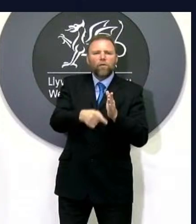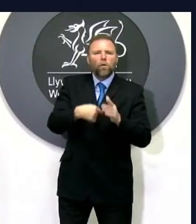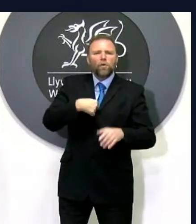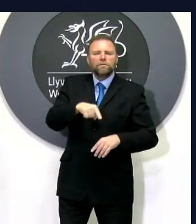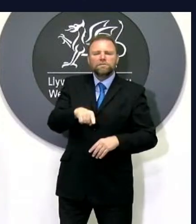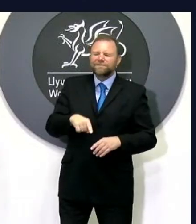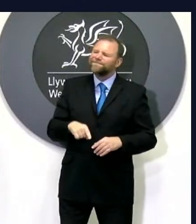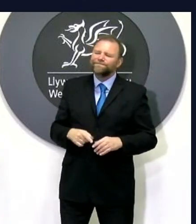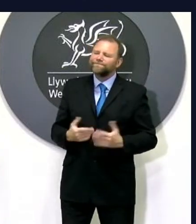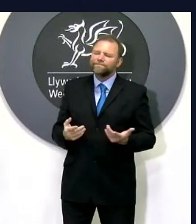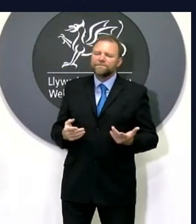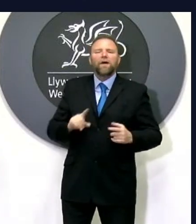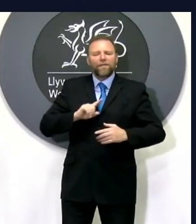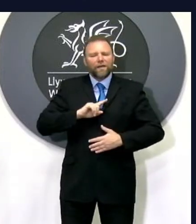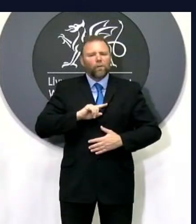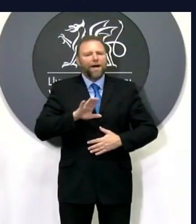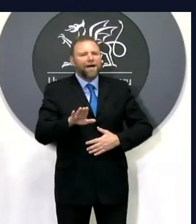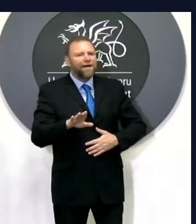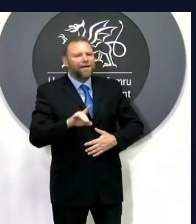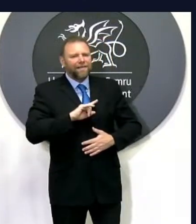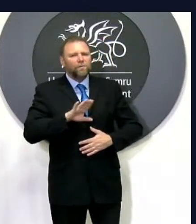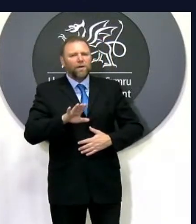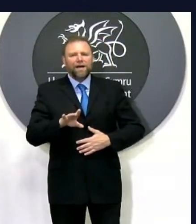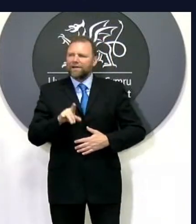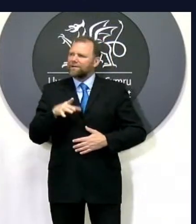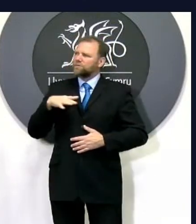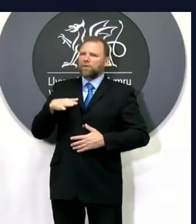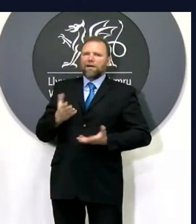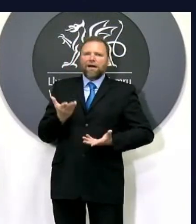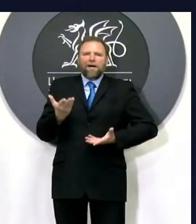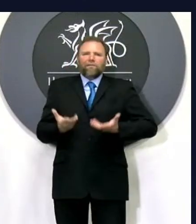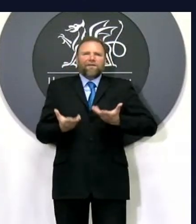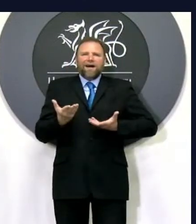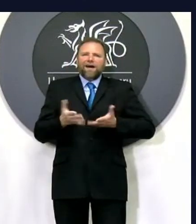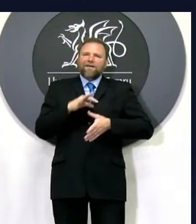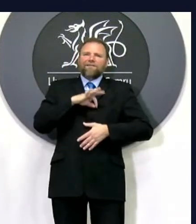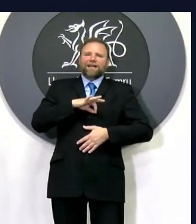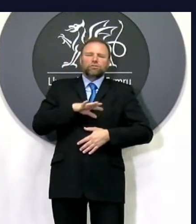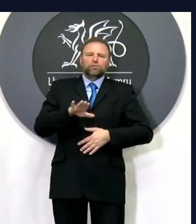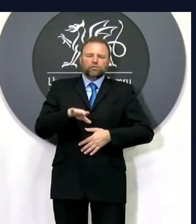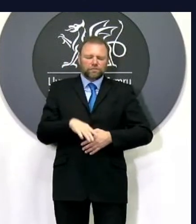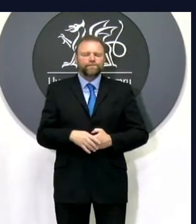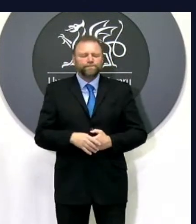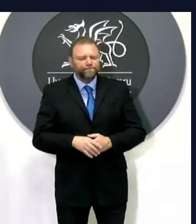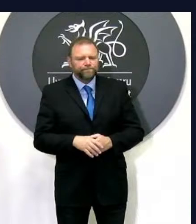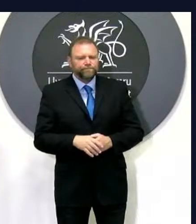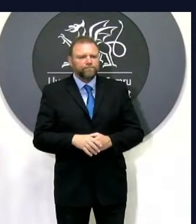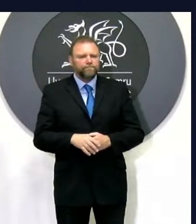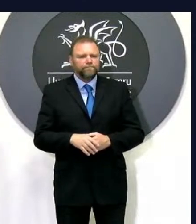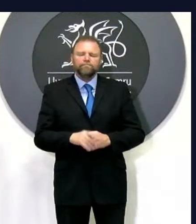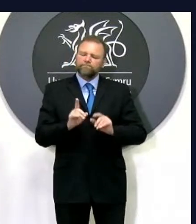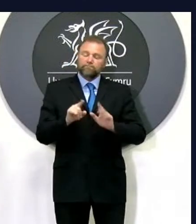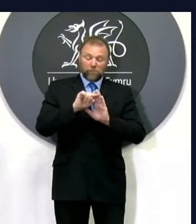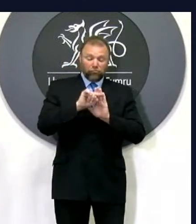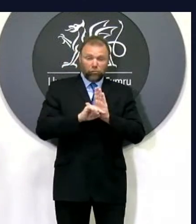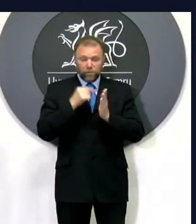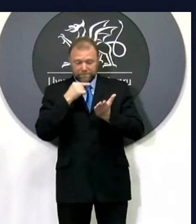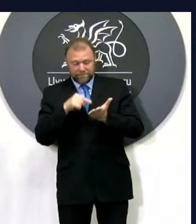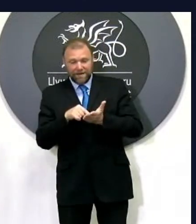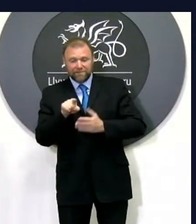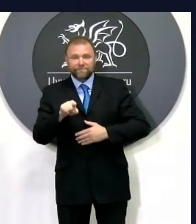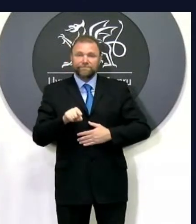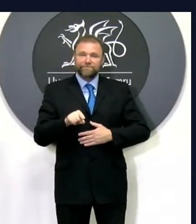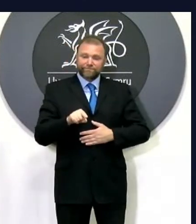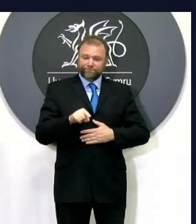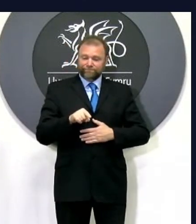stop the government party having an unfair advantage. But what I do want to see is whoever is in government